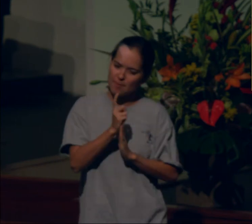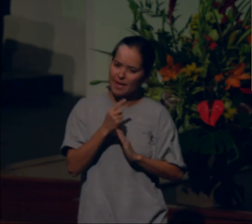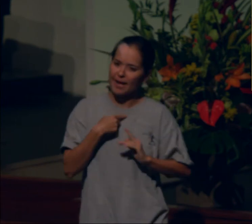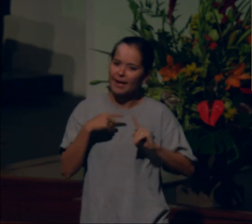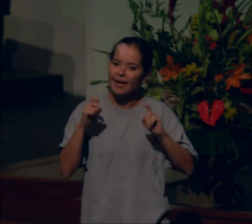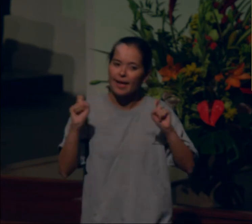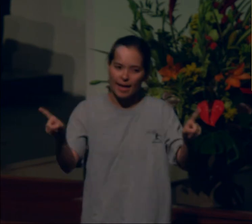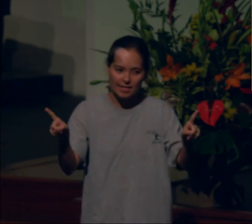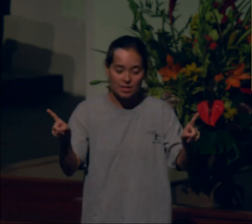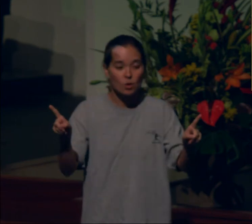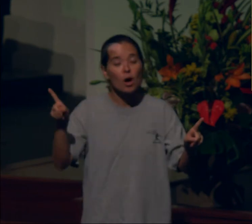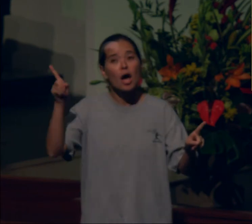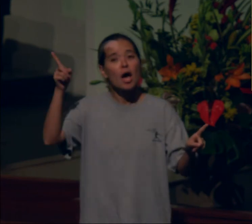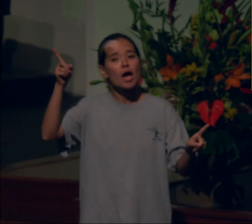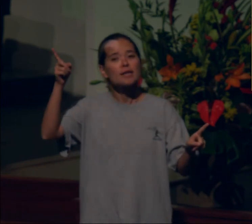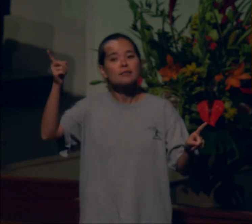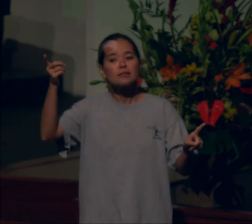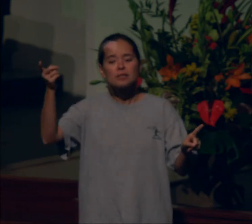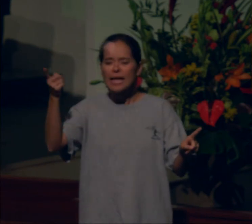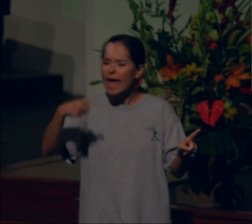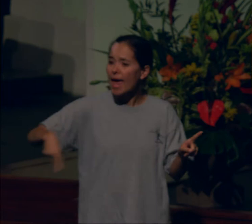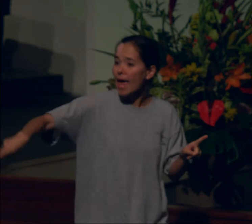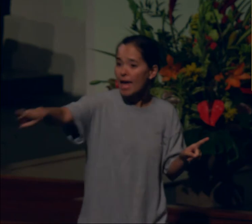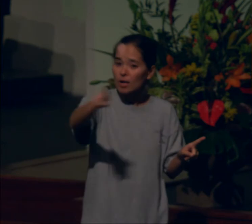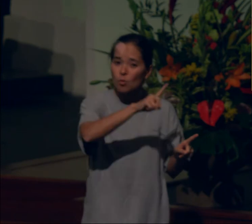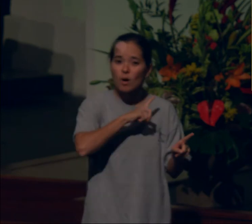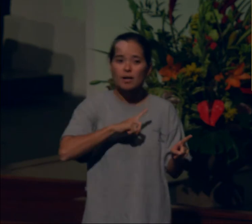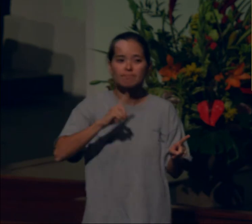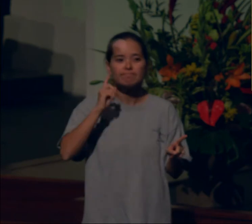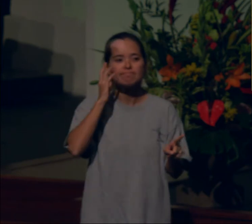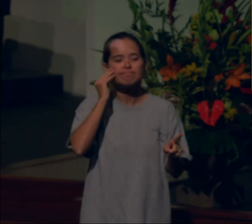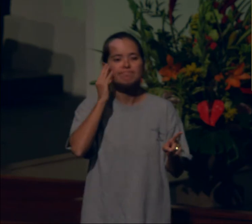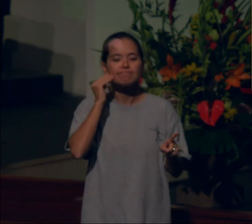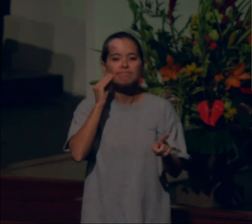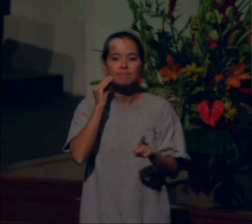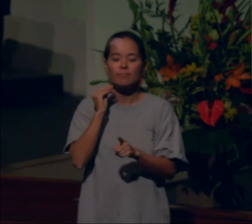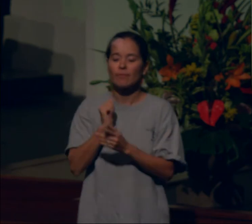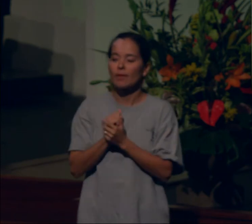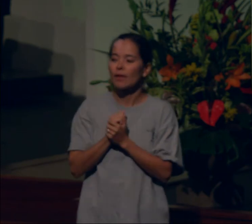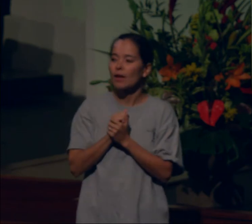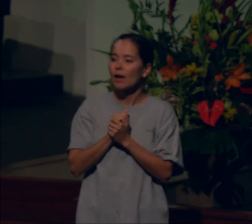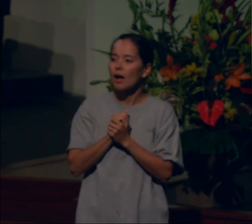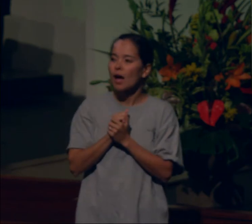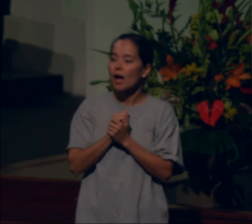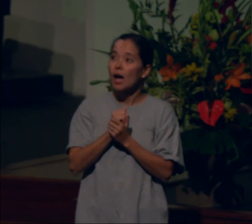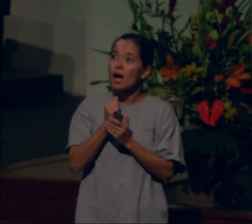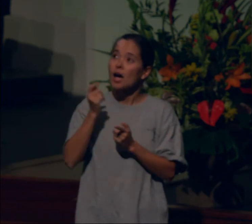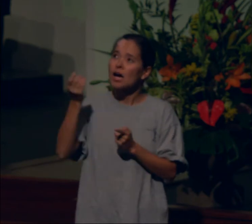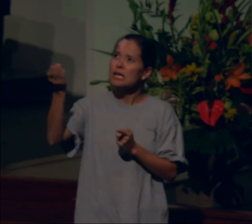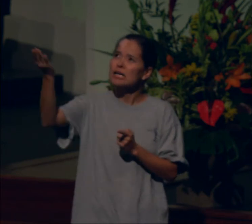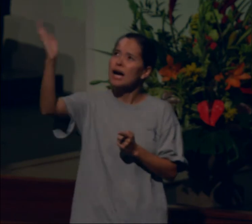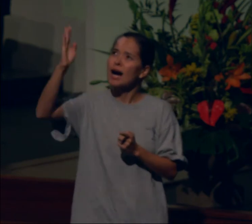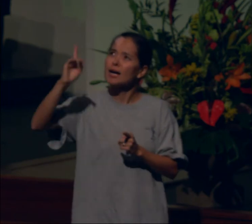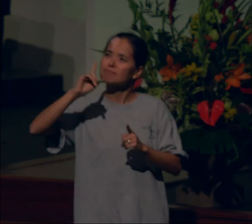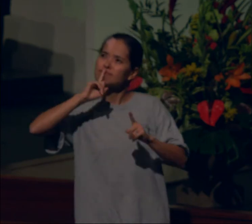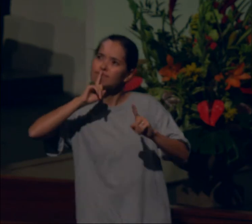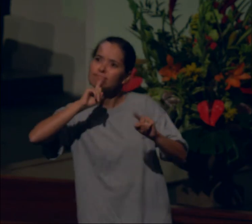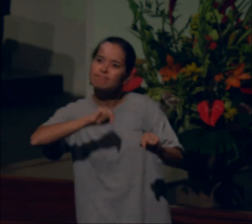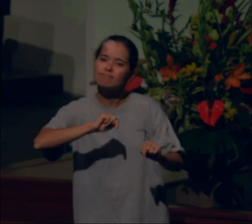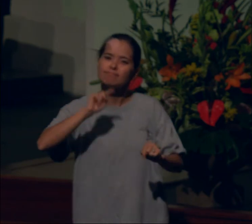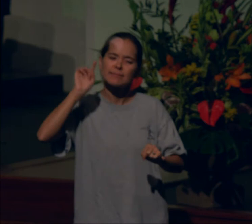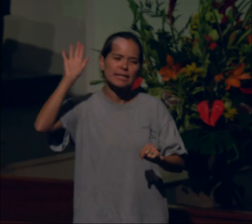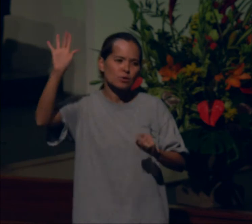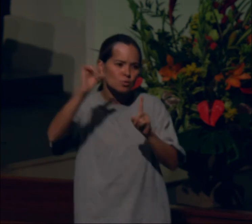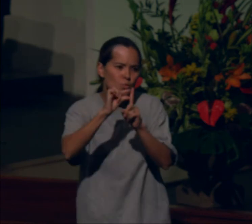this question. Has anyone in this room, with the show of hands, have you ever been given a word